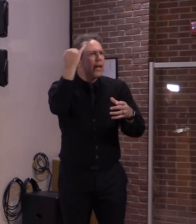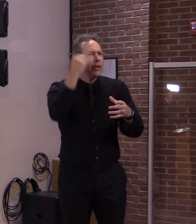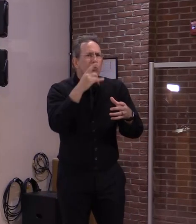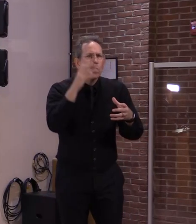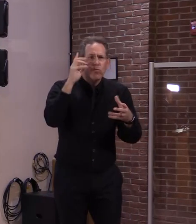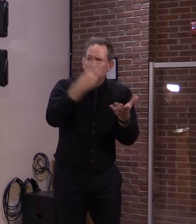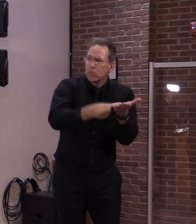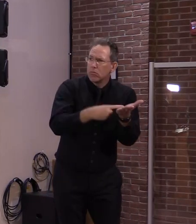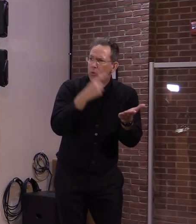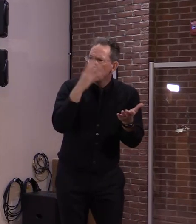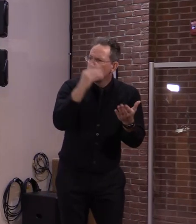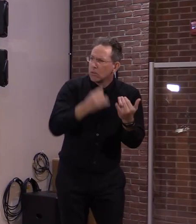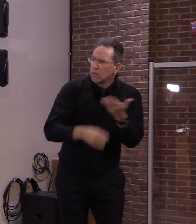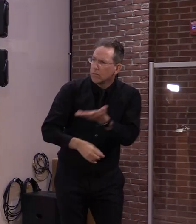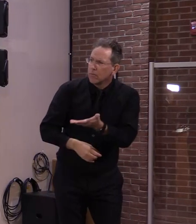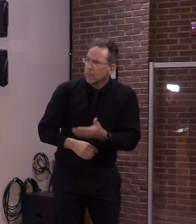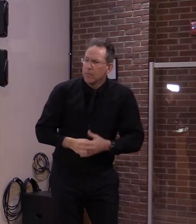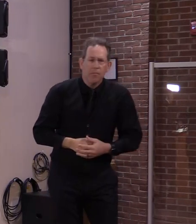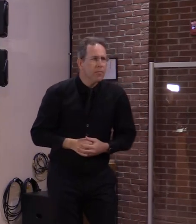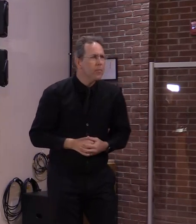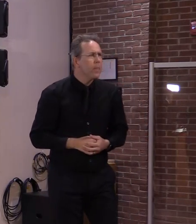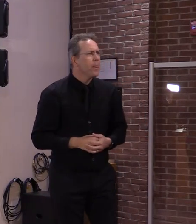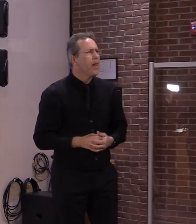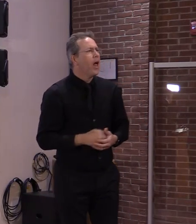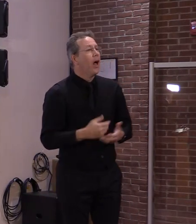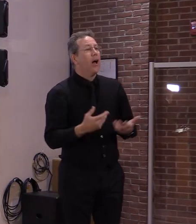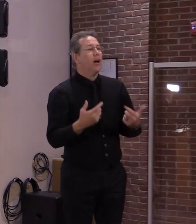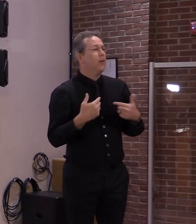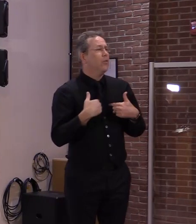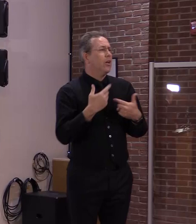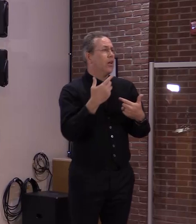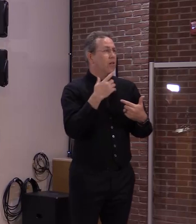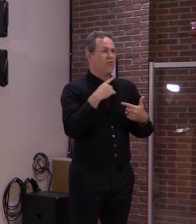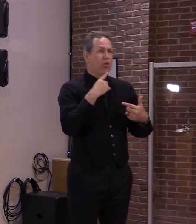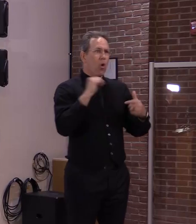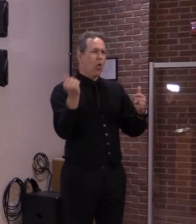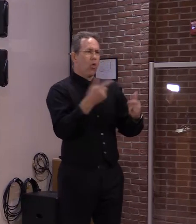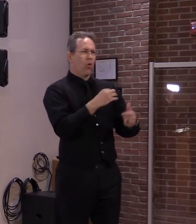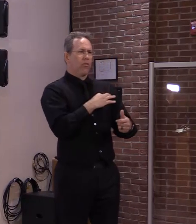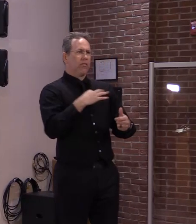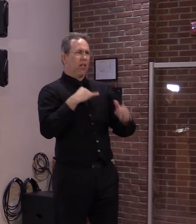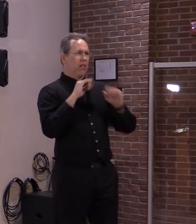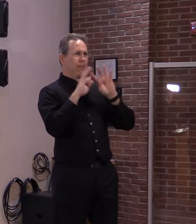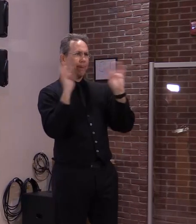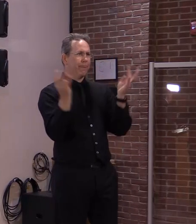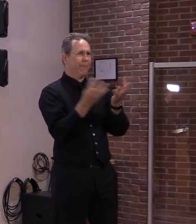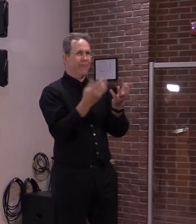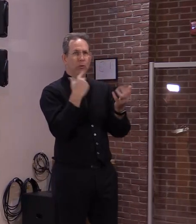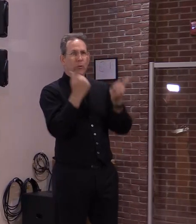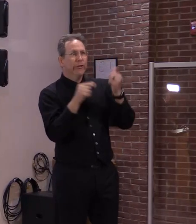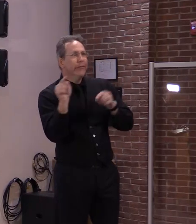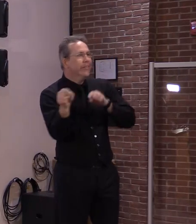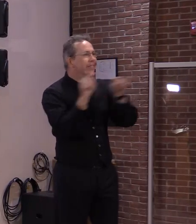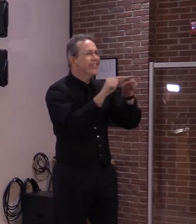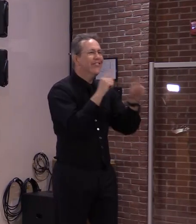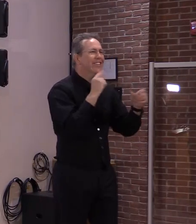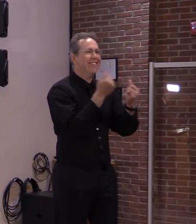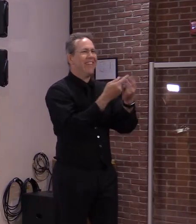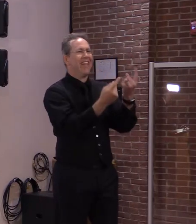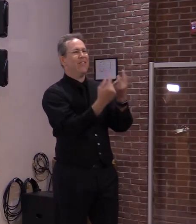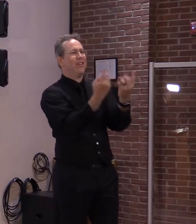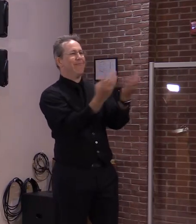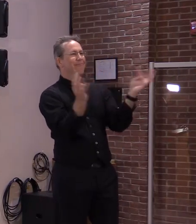about different issues. I myself speak to the Lieutenant Governor every other week on a regular basis.